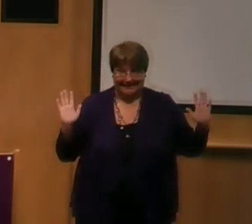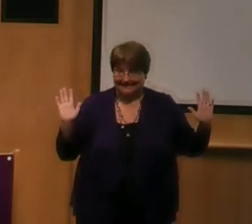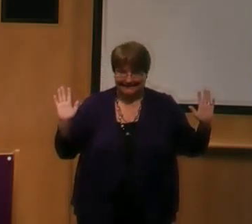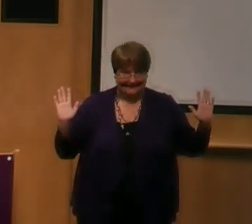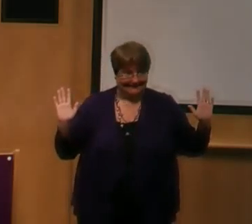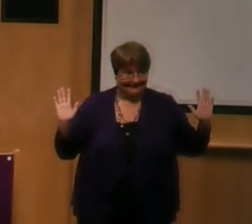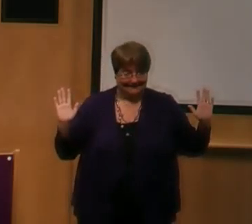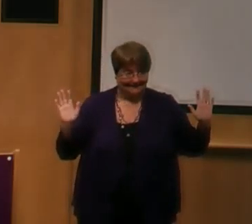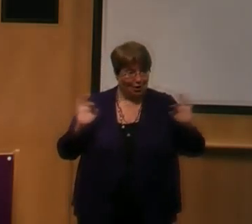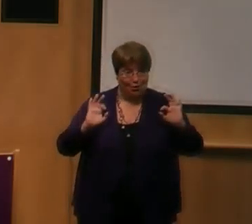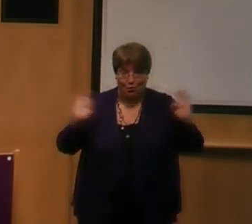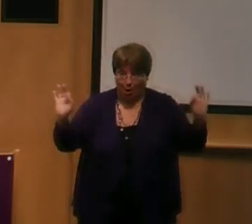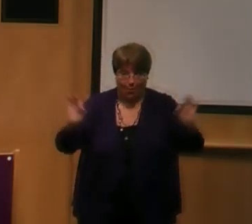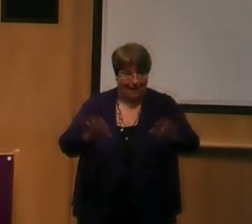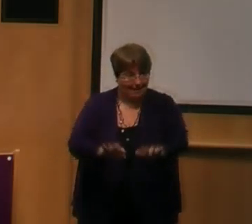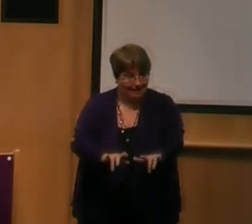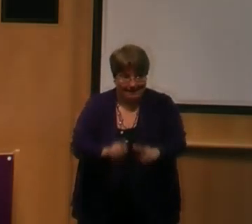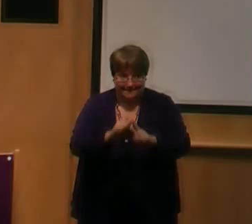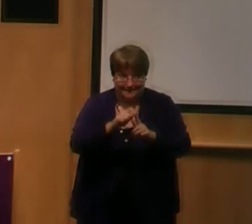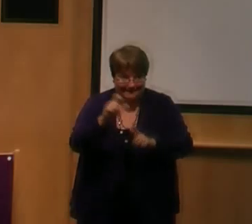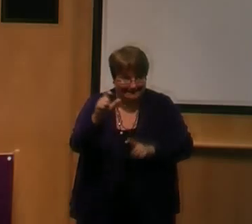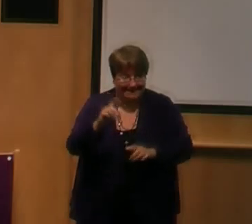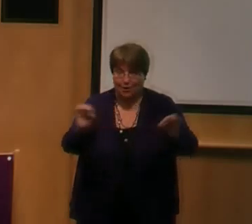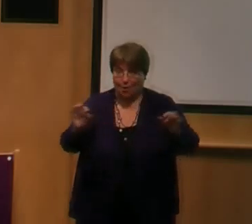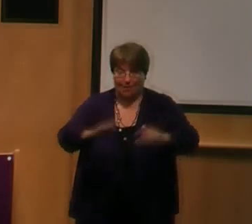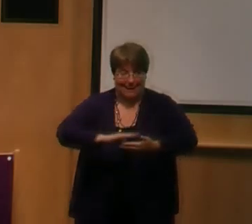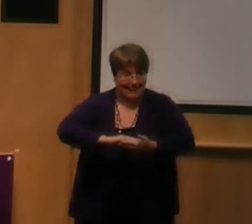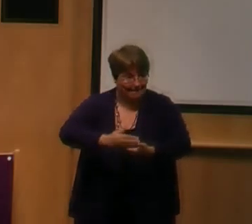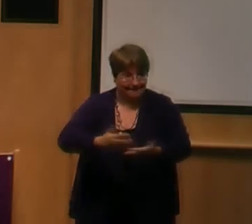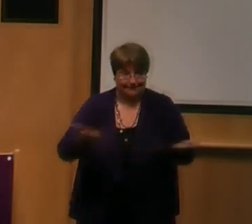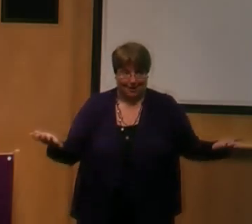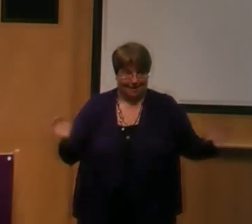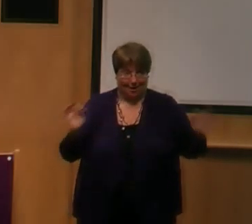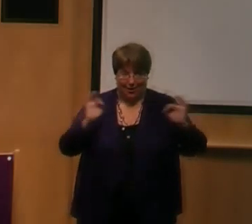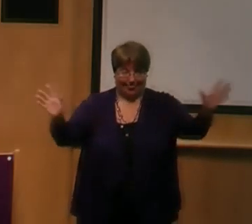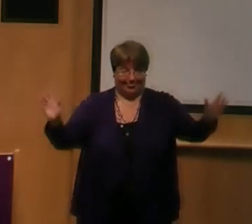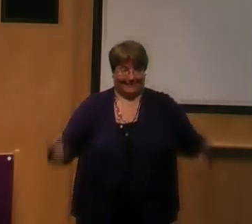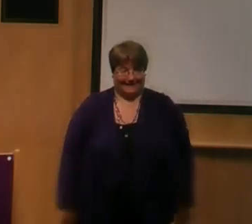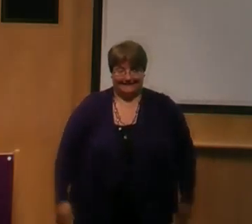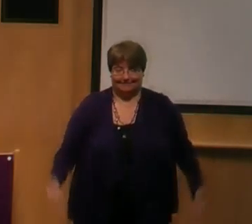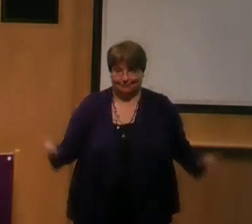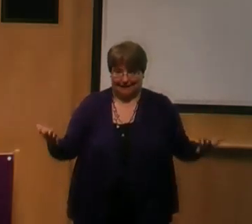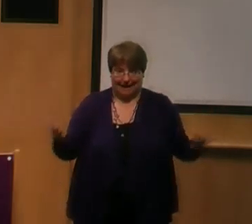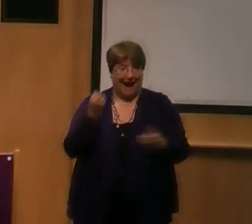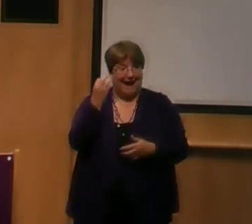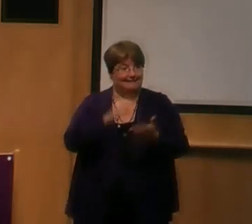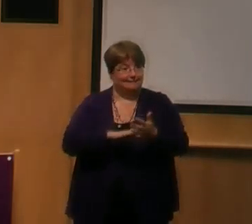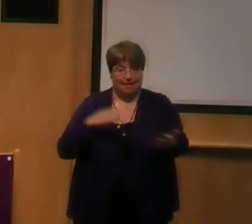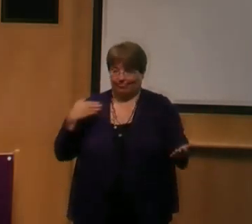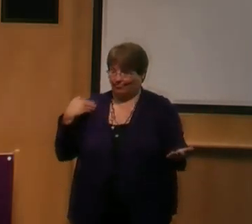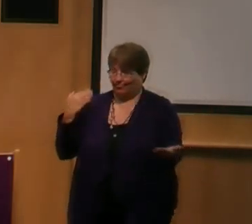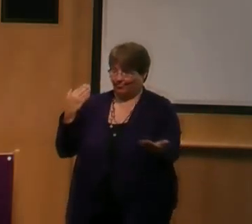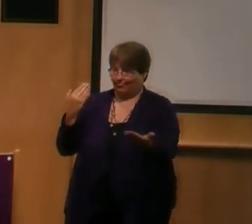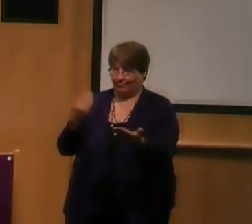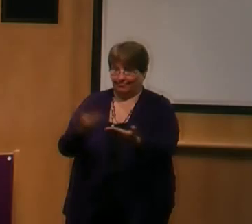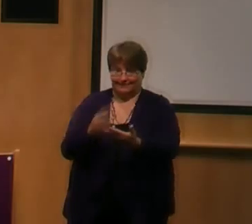Okay, that was it. It was no PC. No laptop, nothing. 18